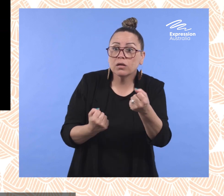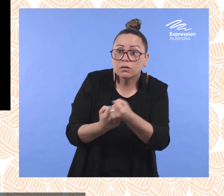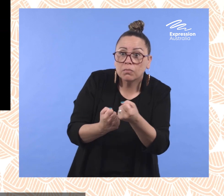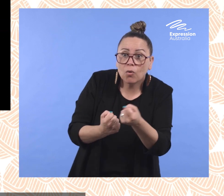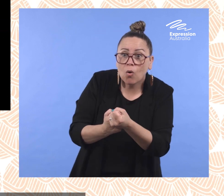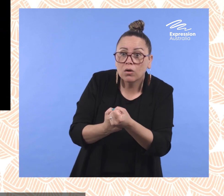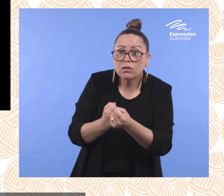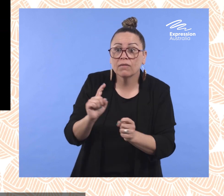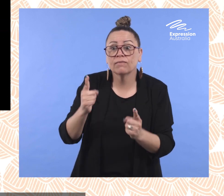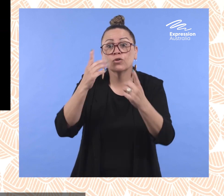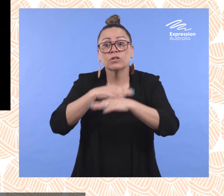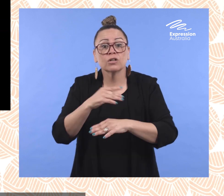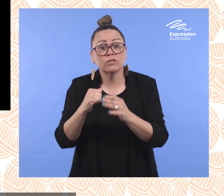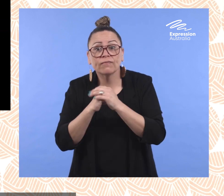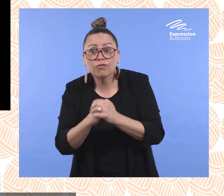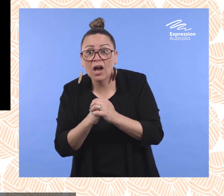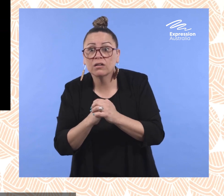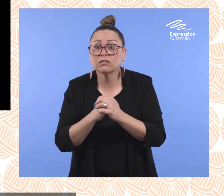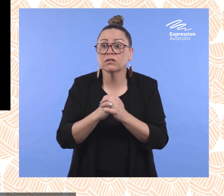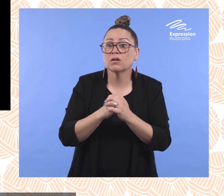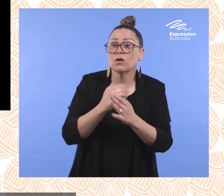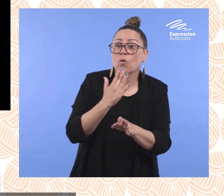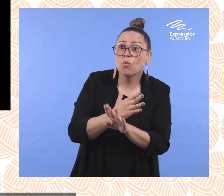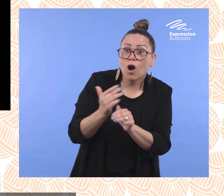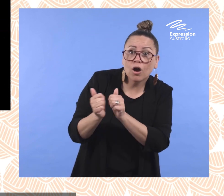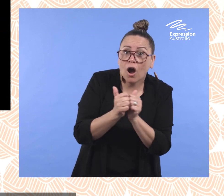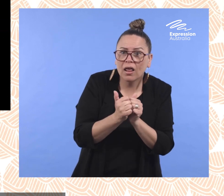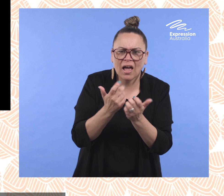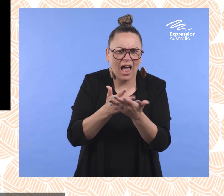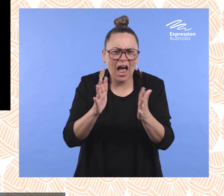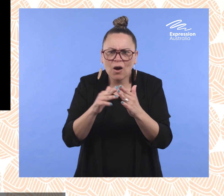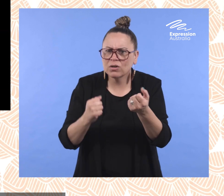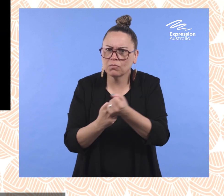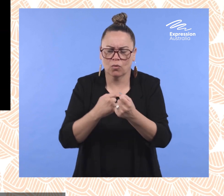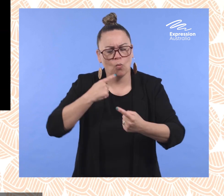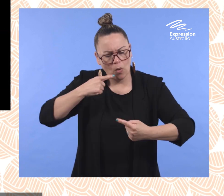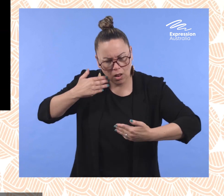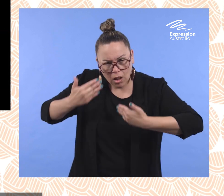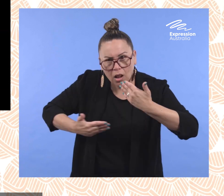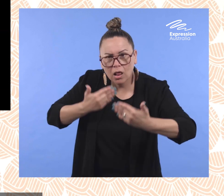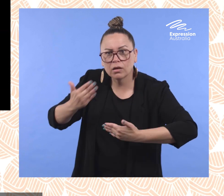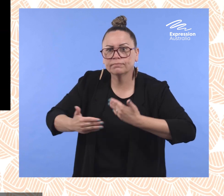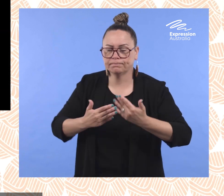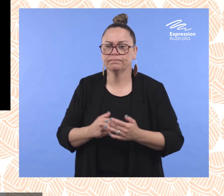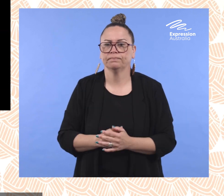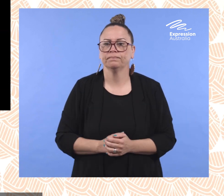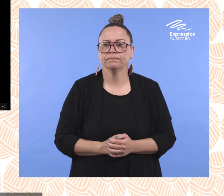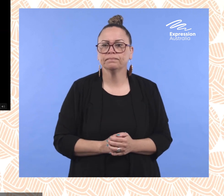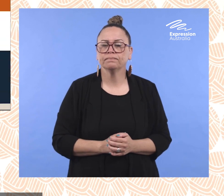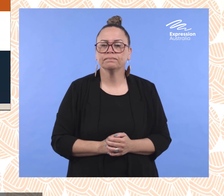supporting Indigenous friends and colleagues. Yeah. So we will spend some time talking Yep. on that as well. Yeah, definitely.